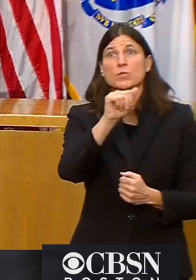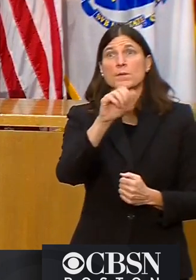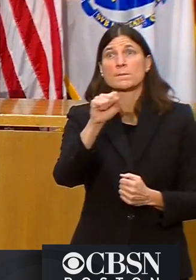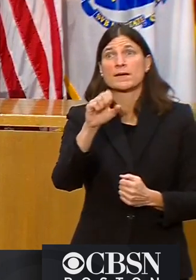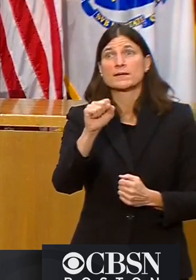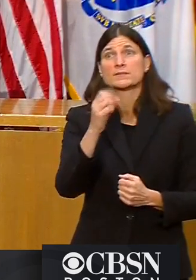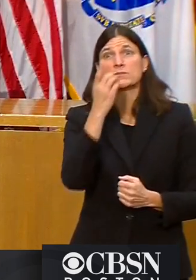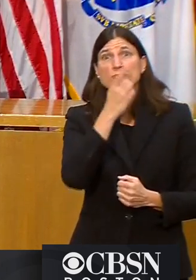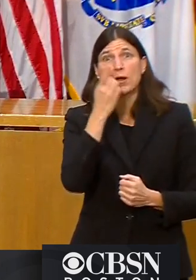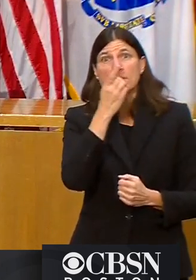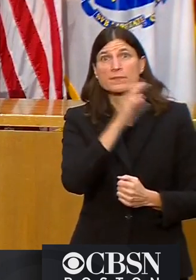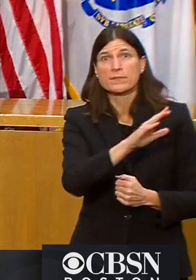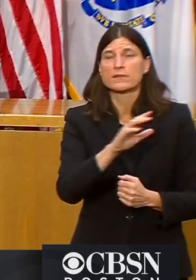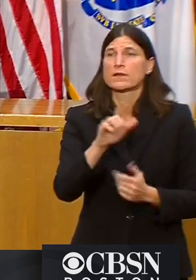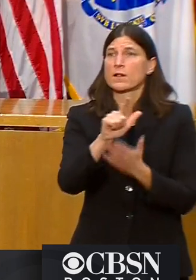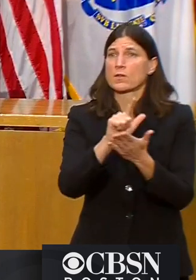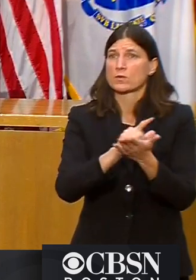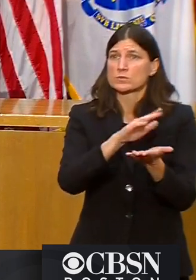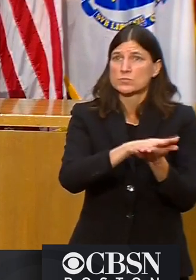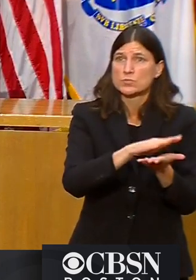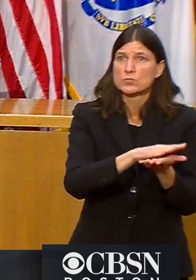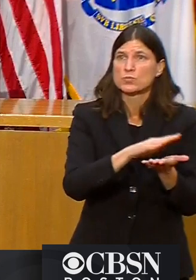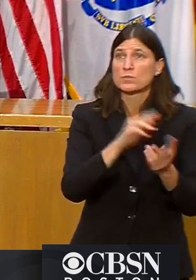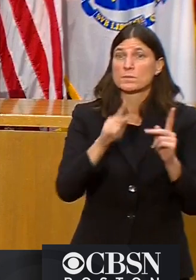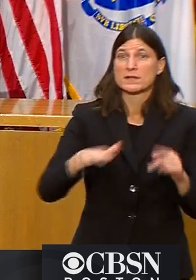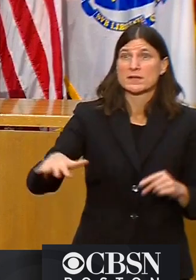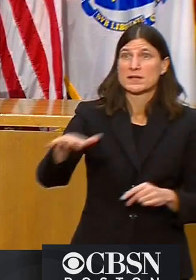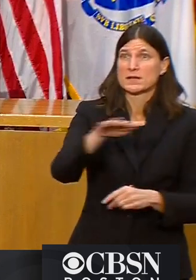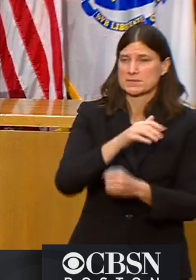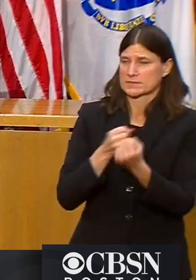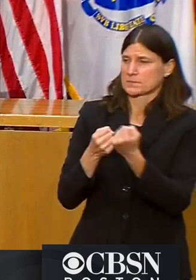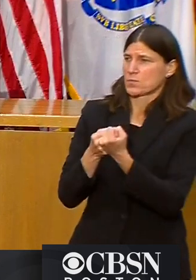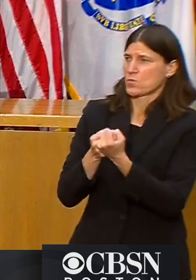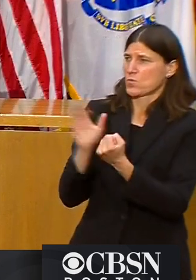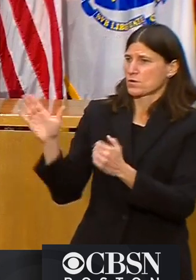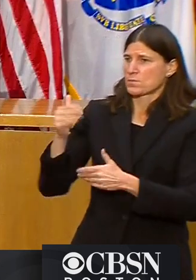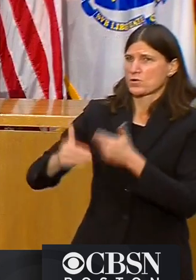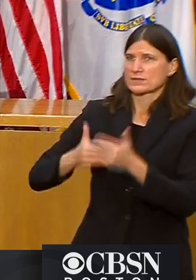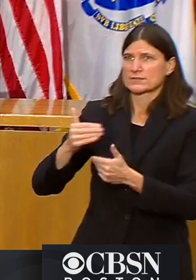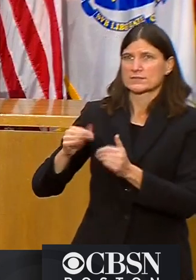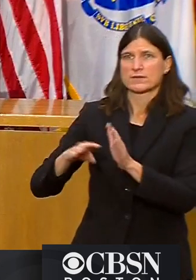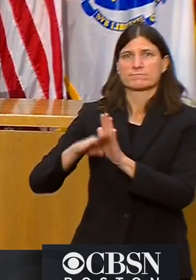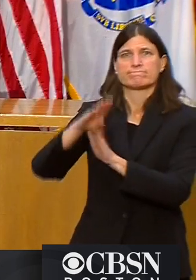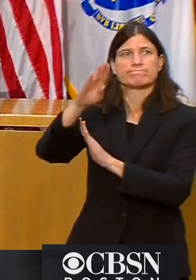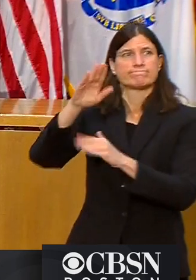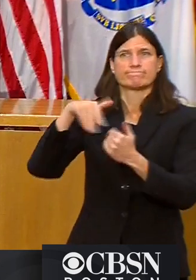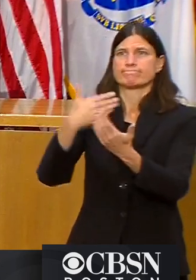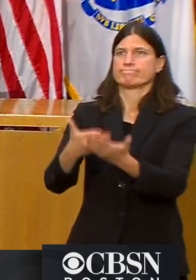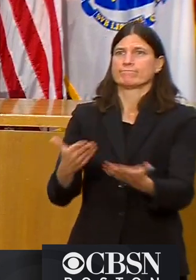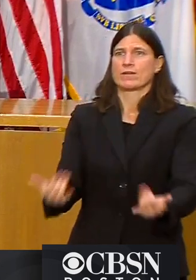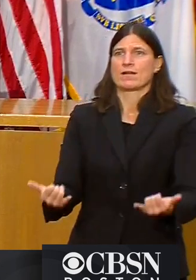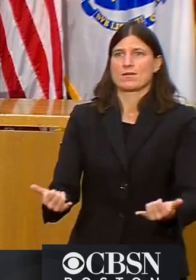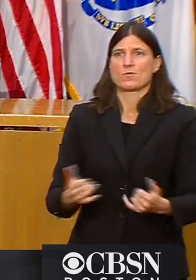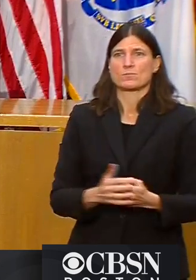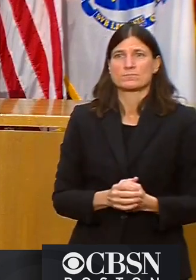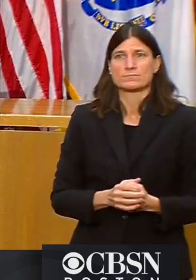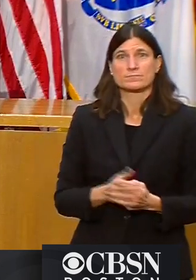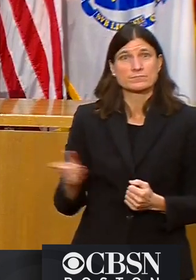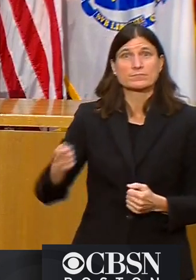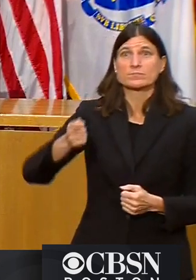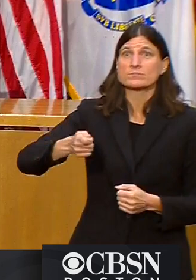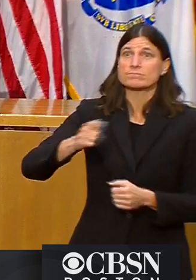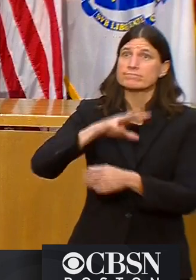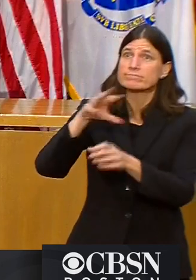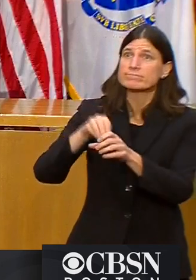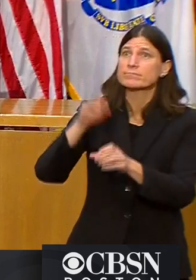people and judges in the world in the Boston Municipal Court Department. And that also includes the staff of the Boston